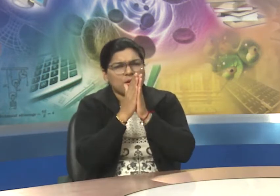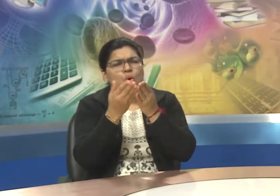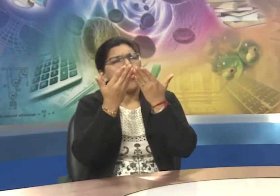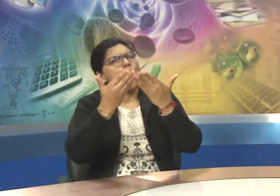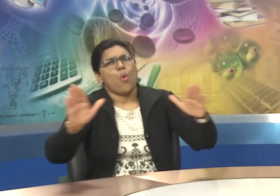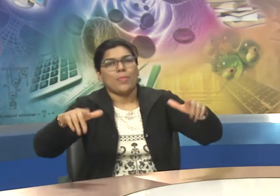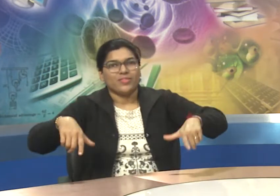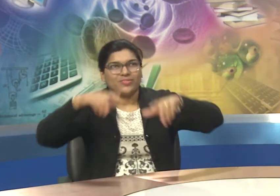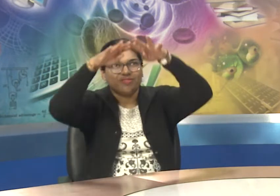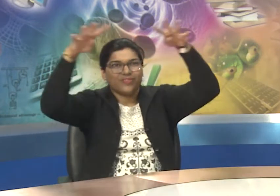and shrines